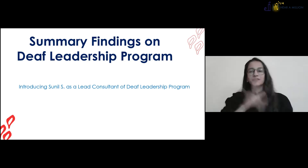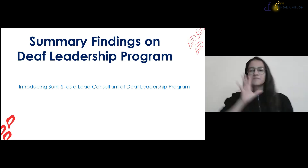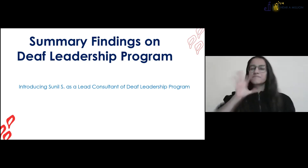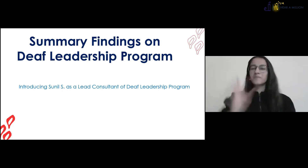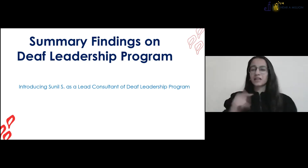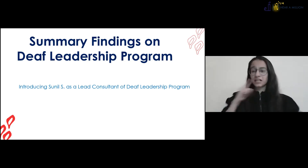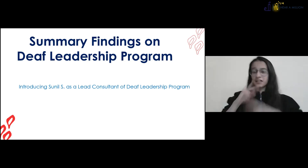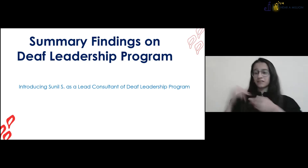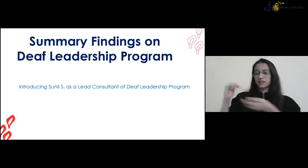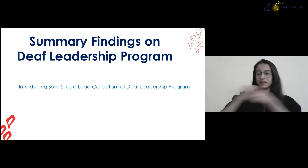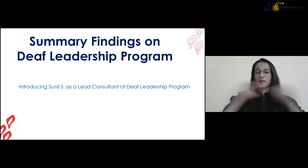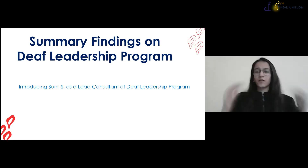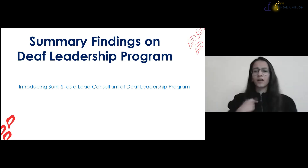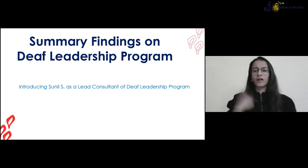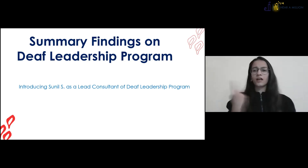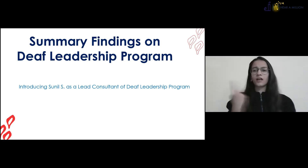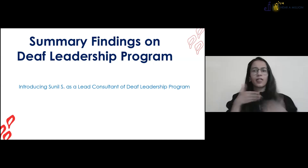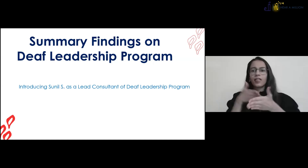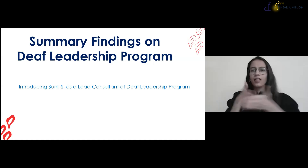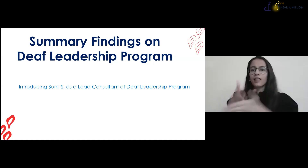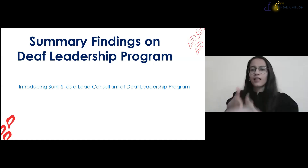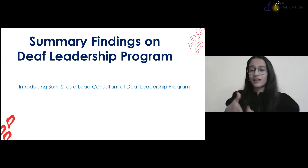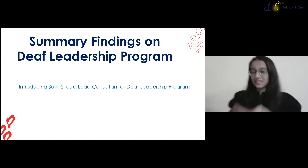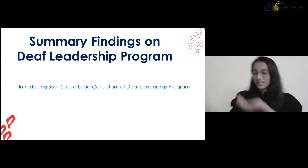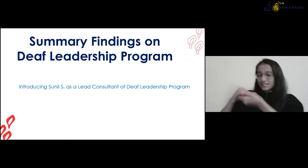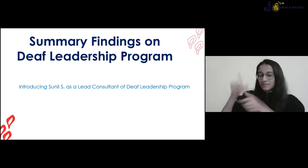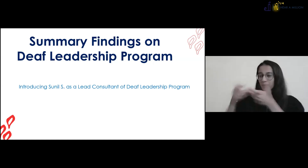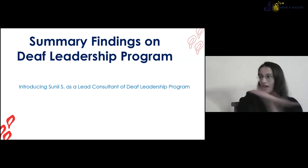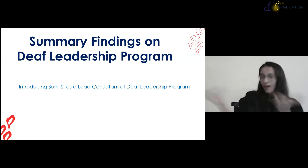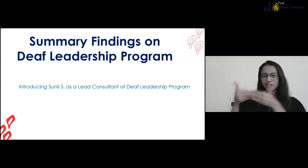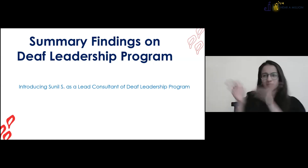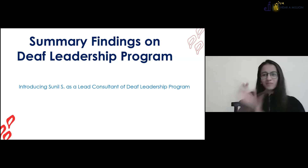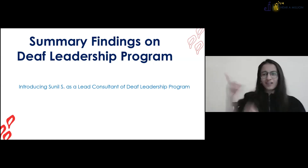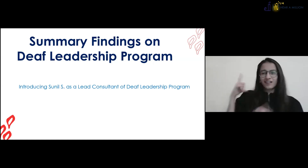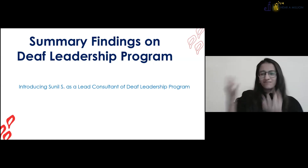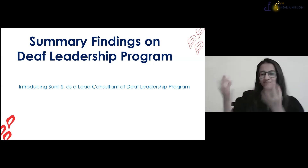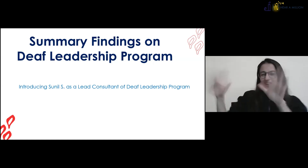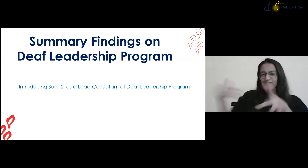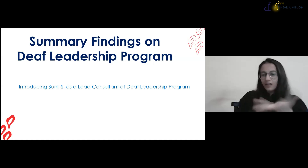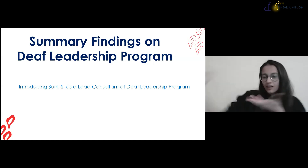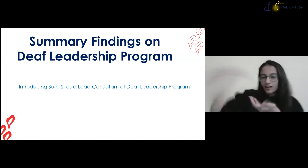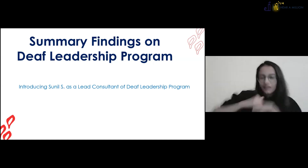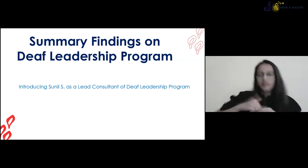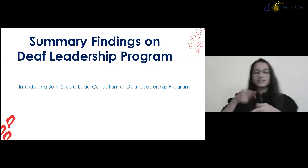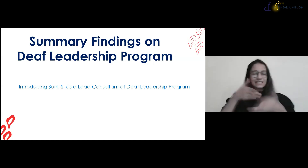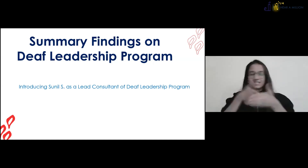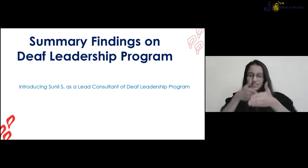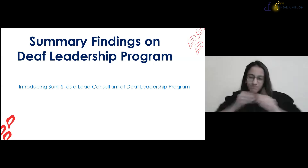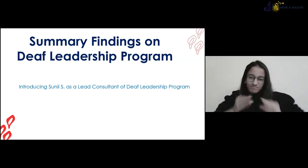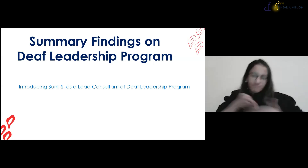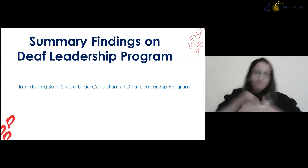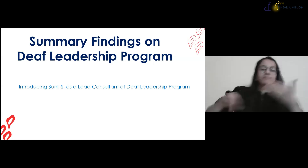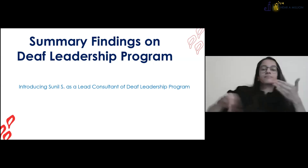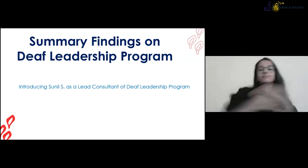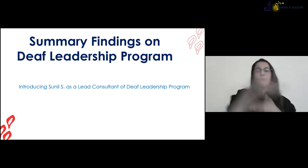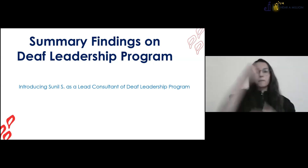Wow, it was such a great video, right? So inspiring. So if you are facing challenges, right? So we want deaf leaders to come